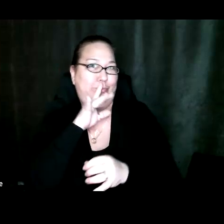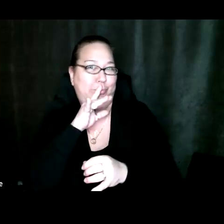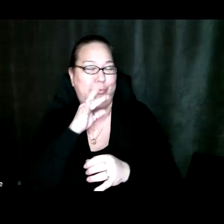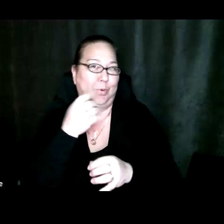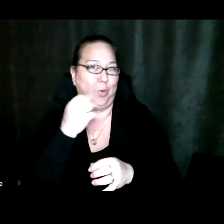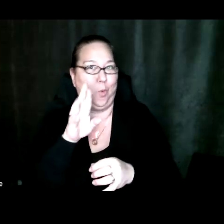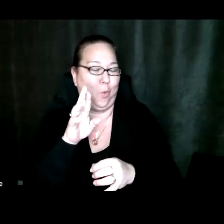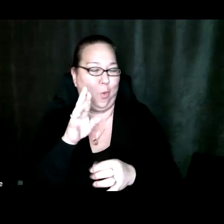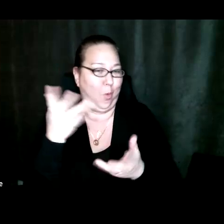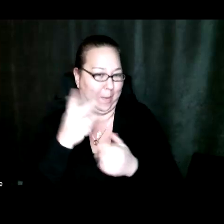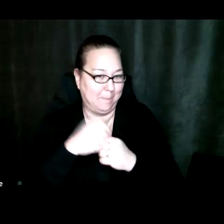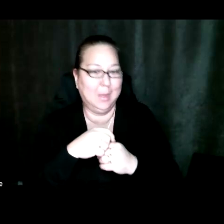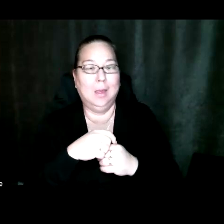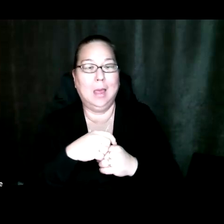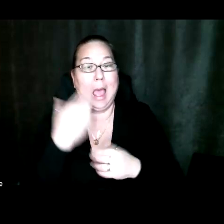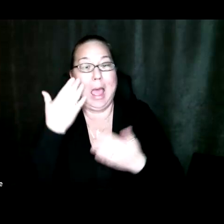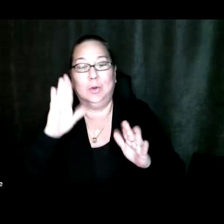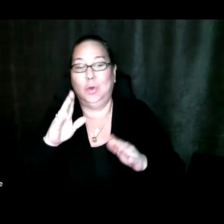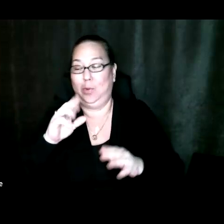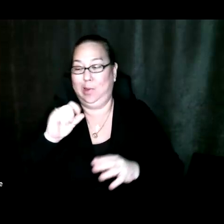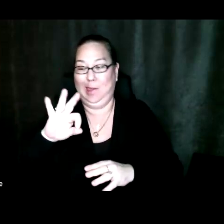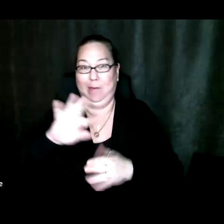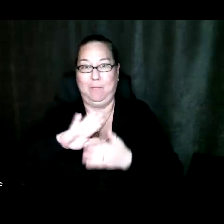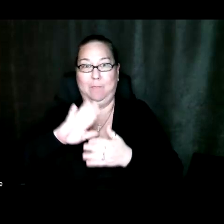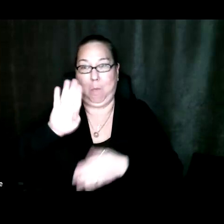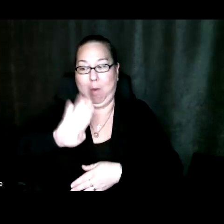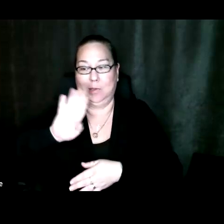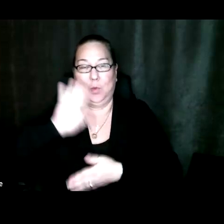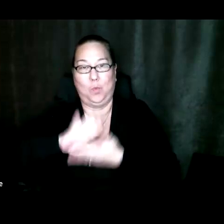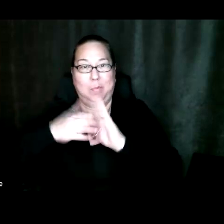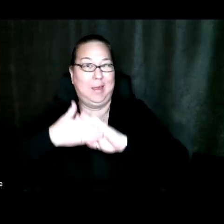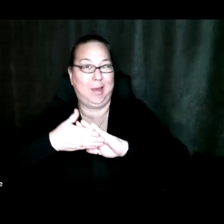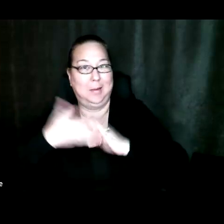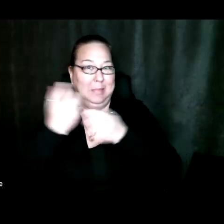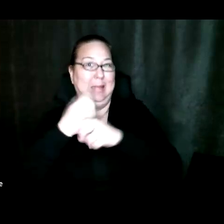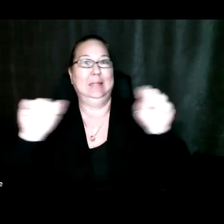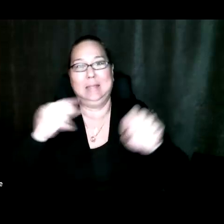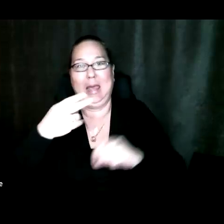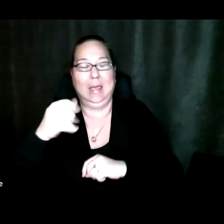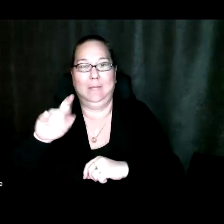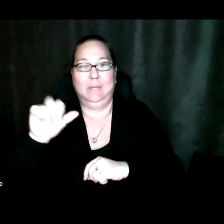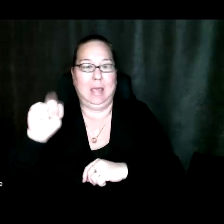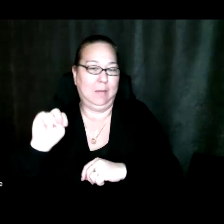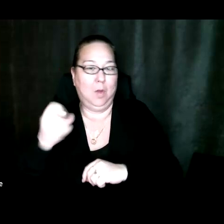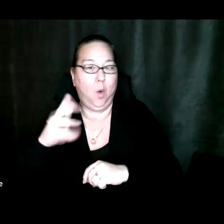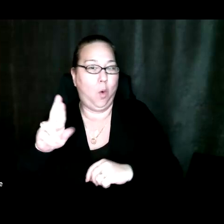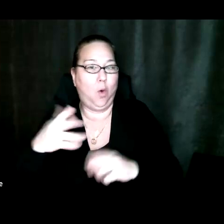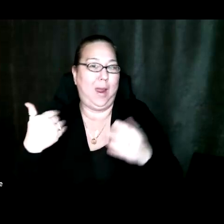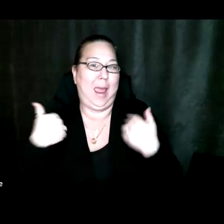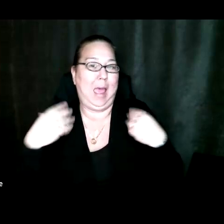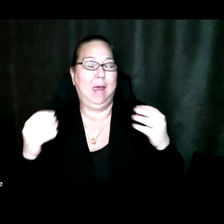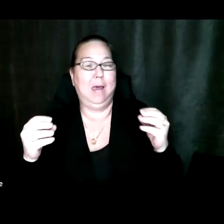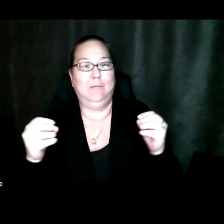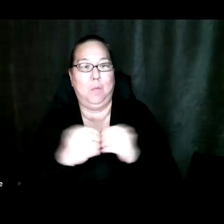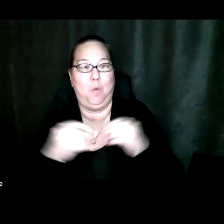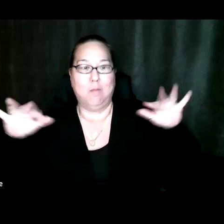Boston's going to, become the safe haven, and we might see an even bigger influx from students who are now, sort of more all over